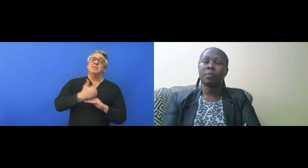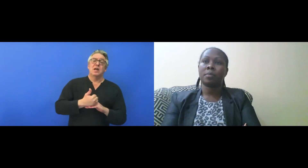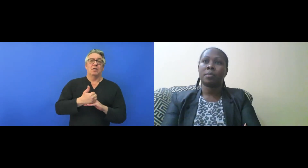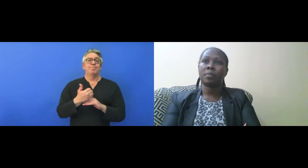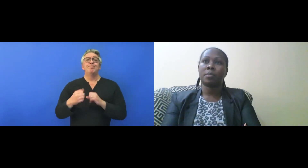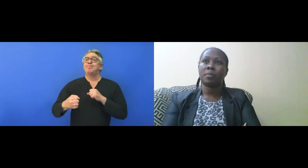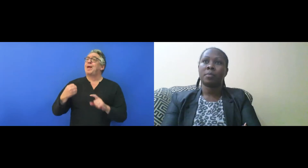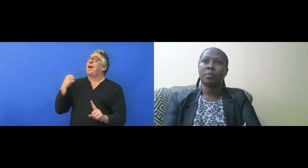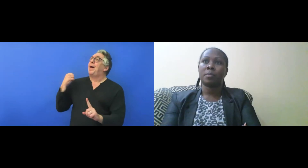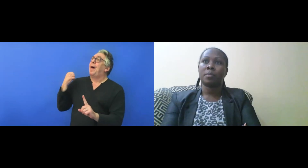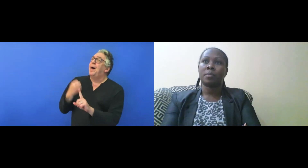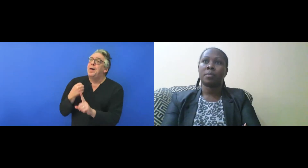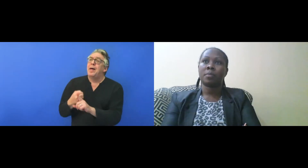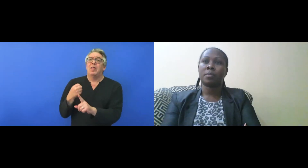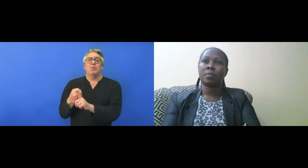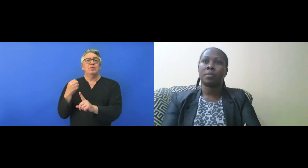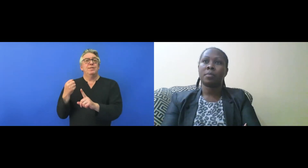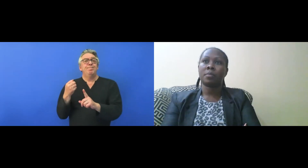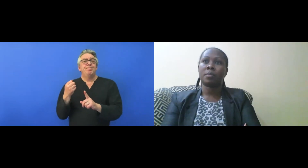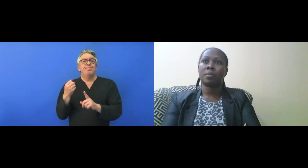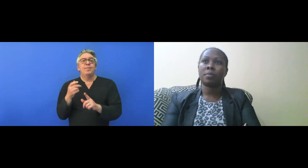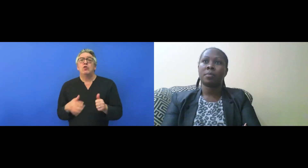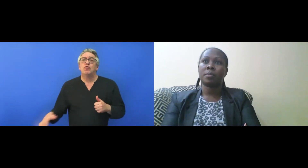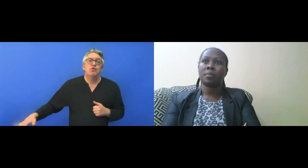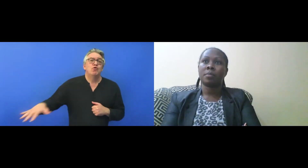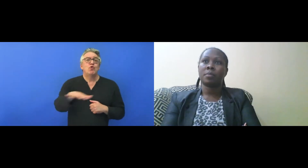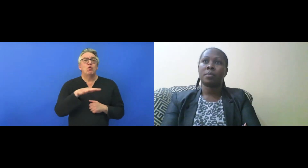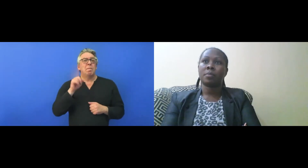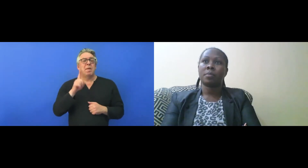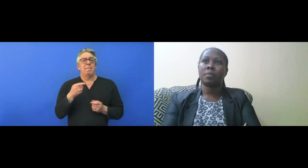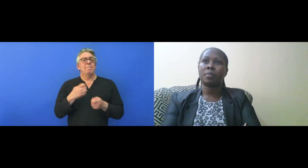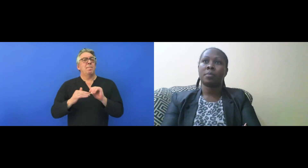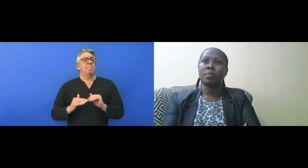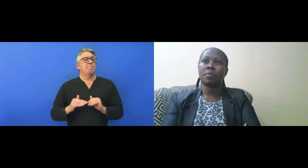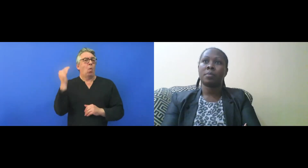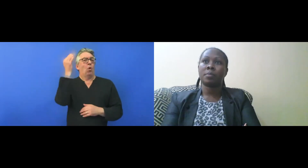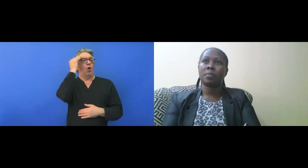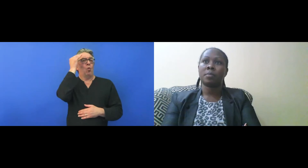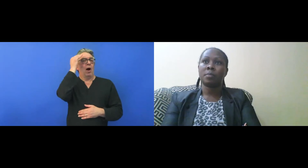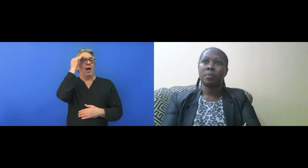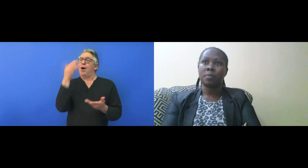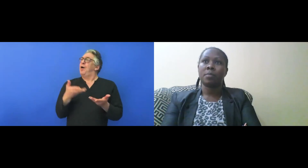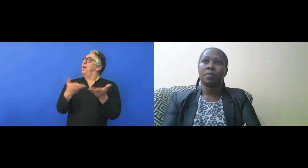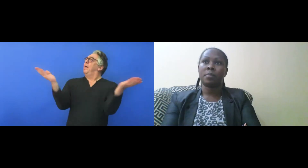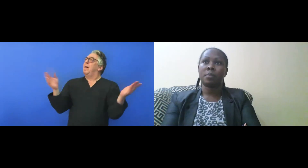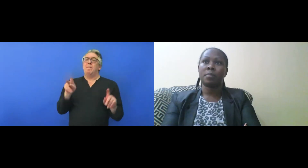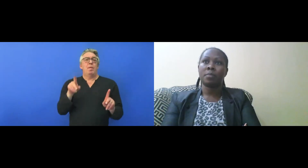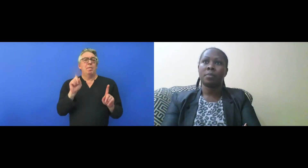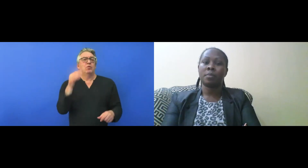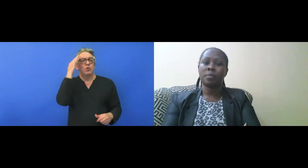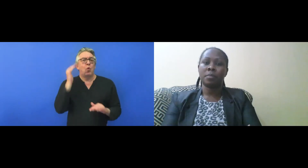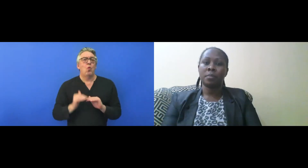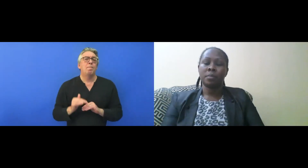the attitude of the people or of the population, so as